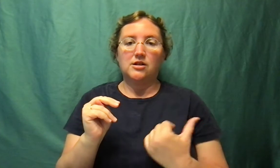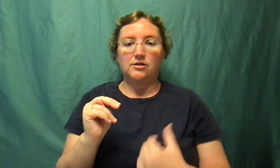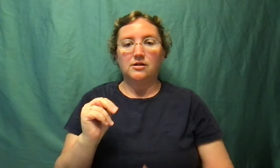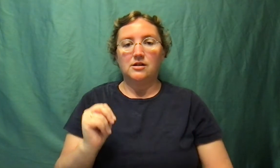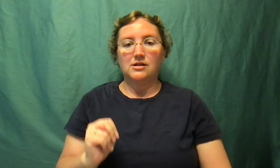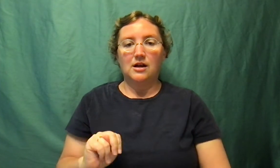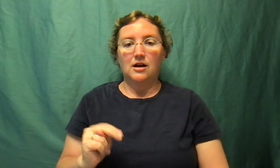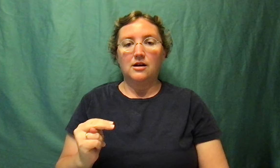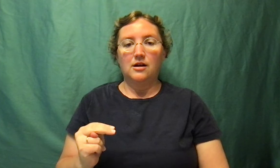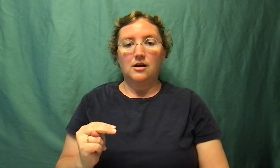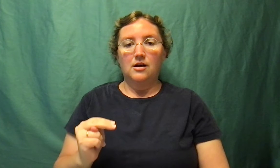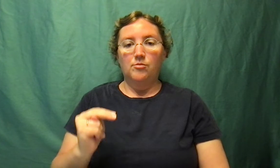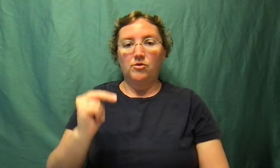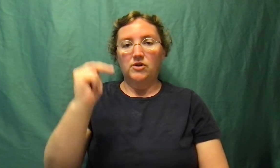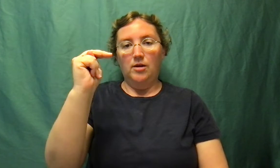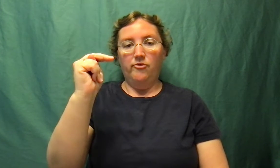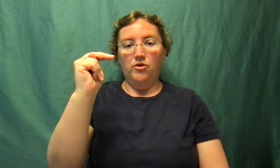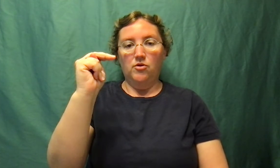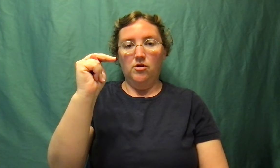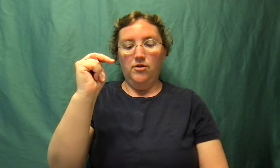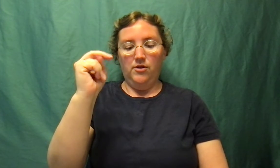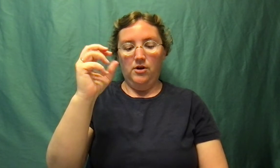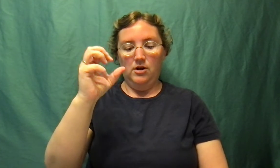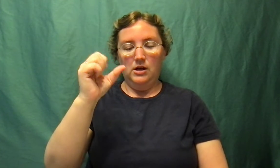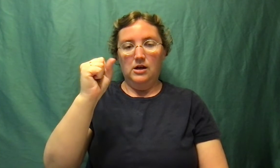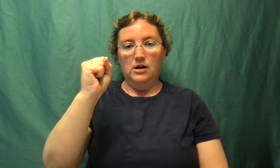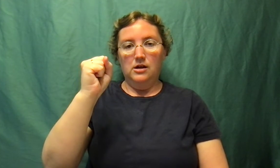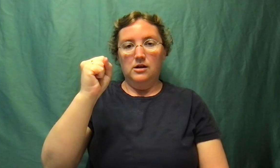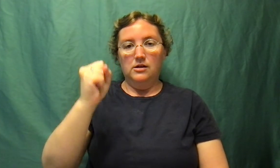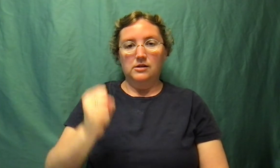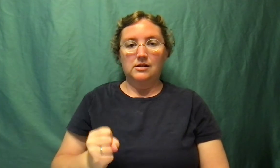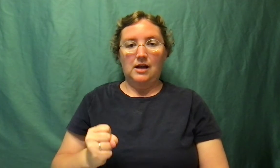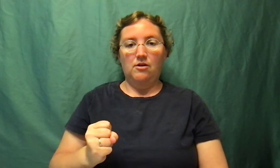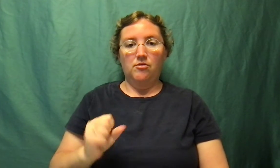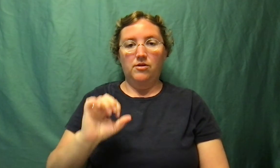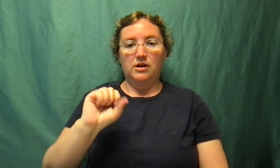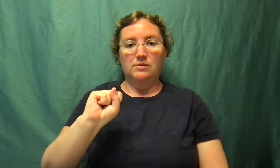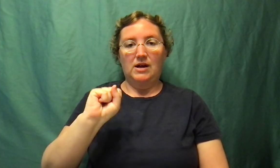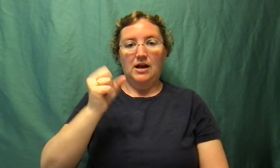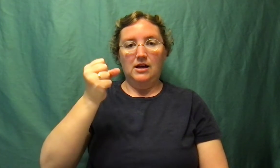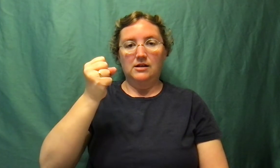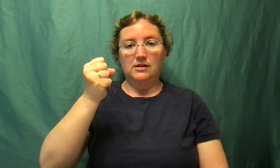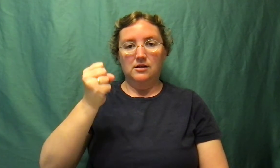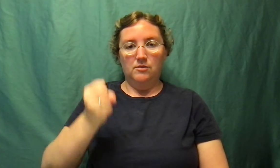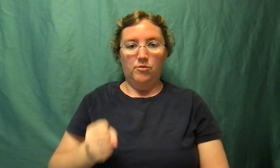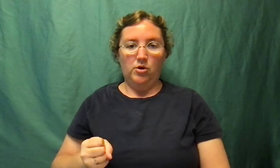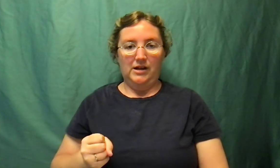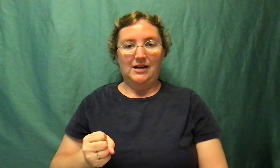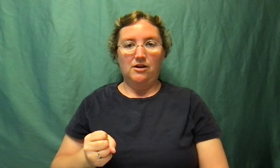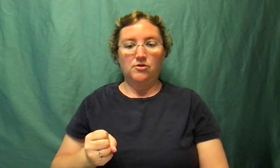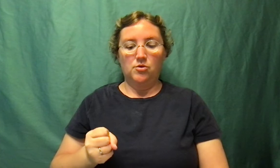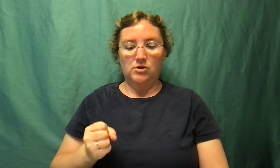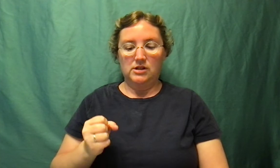tilted to the side, moves up for north. South is my S, pulling down towards the